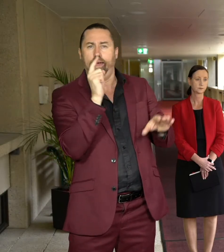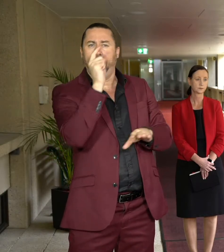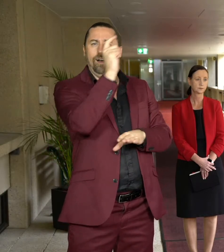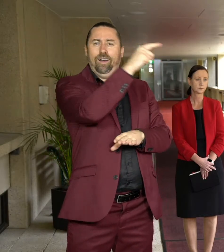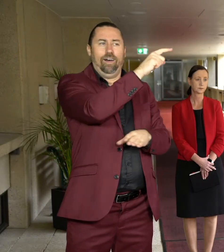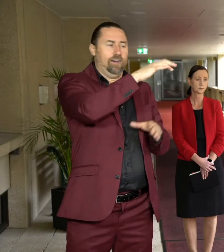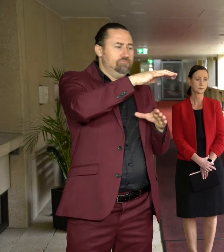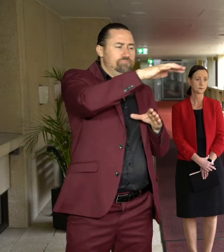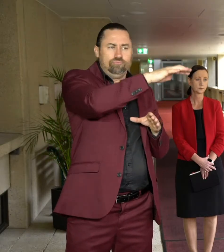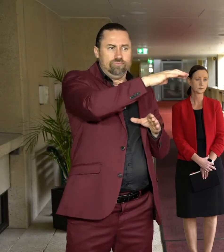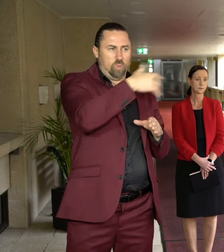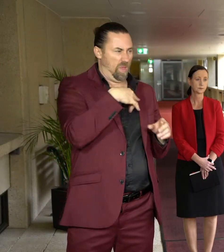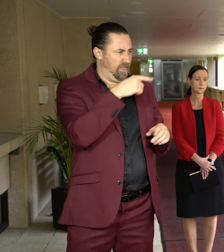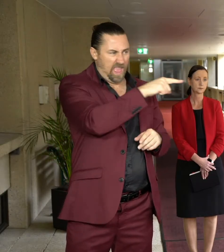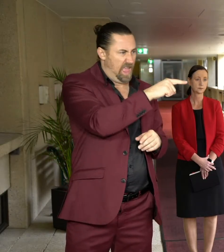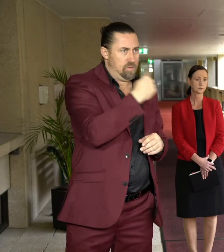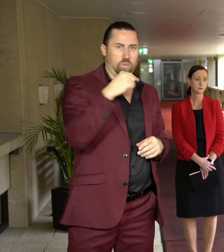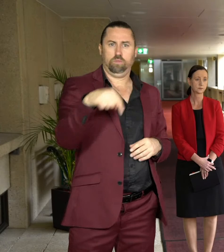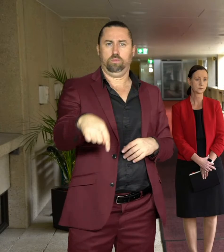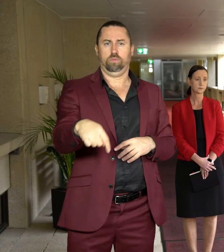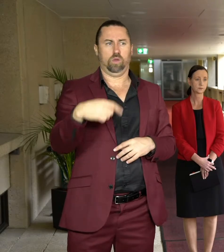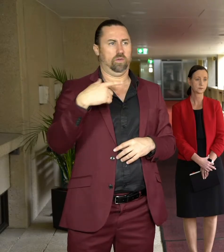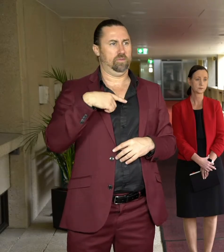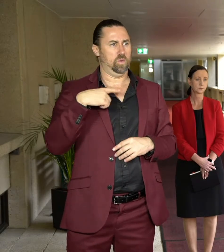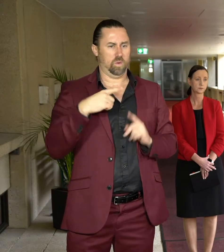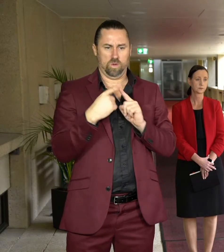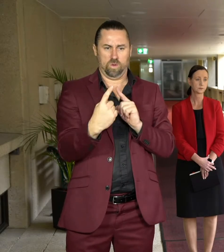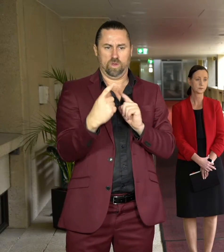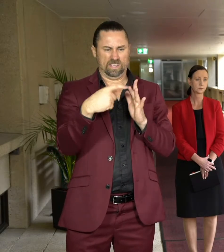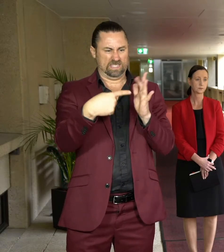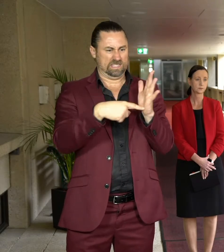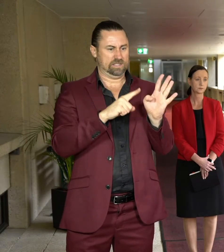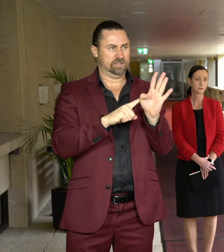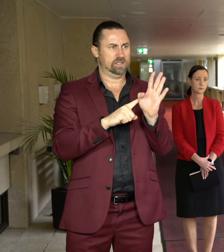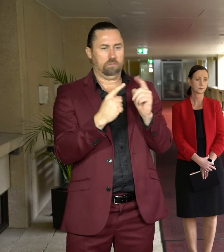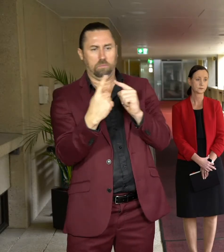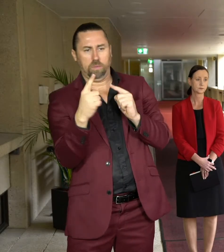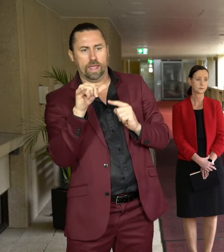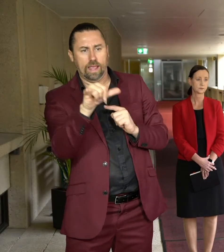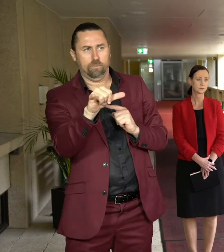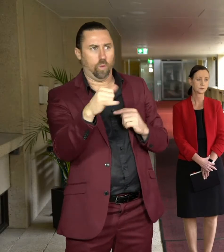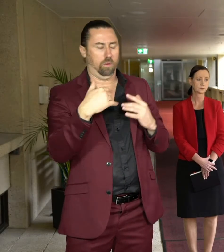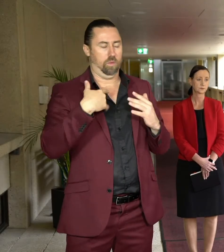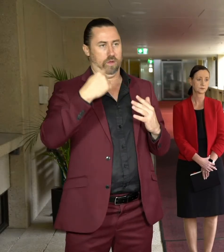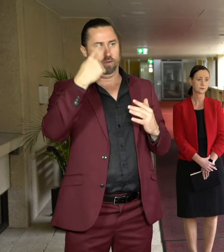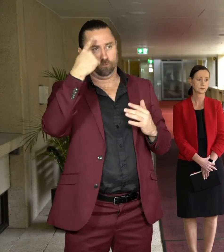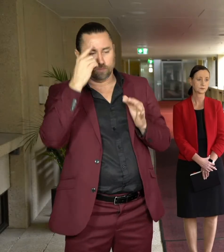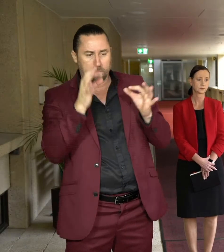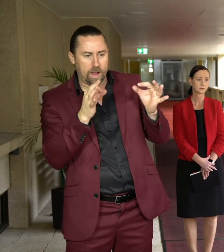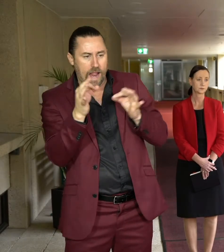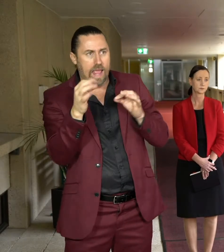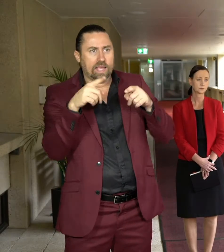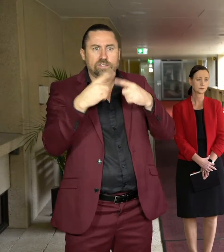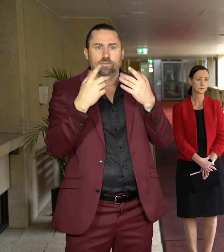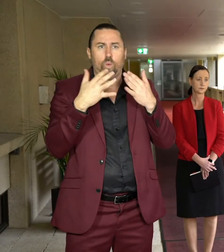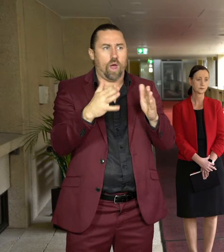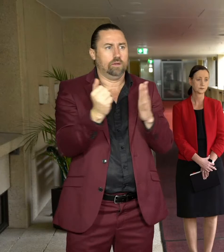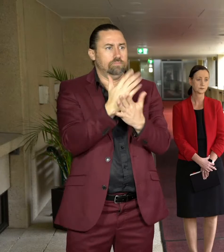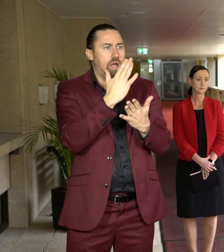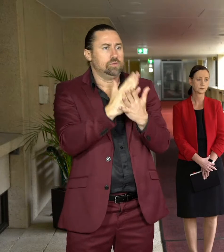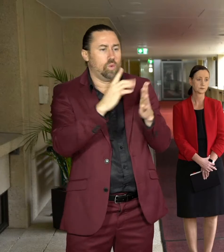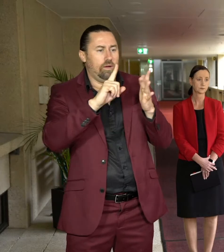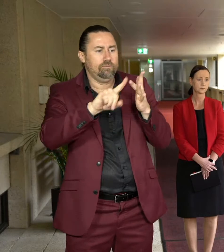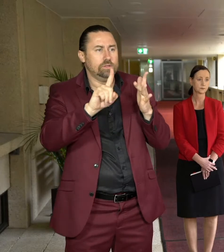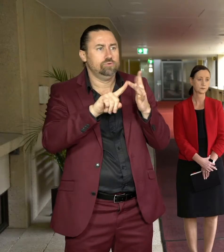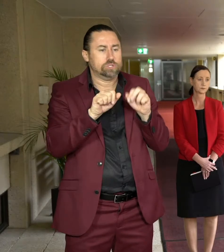quarantine facility. This will be an urban quarantine facility, and that will require different arrangements for infection control and for